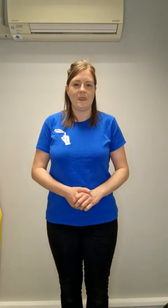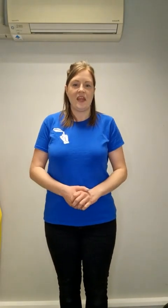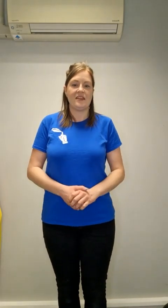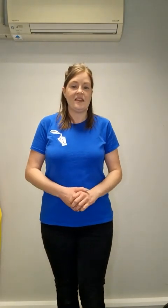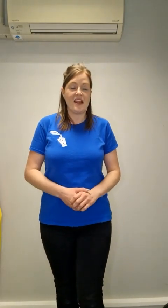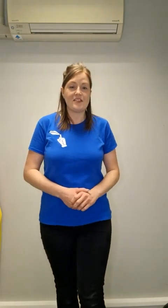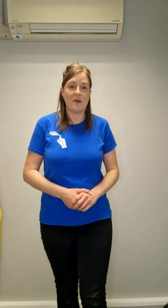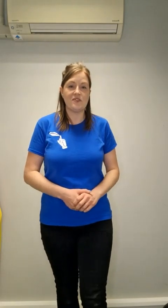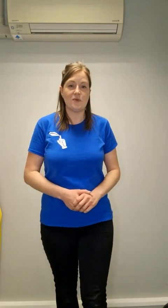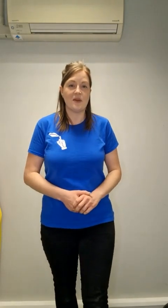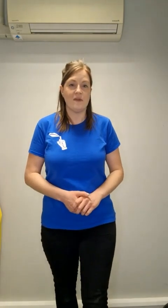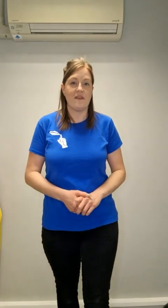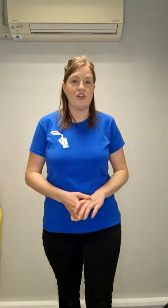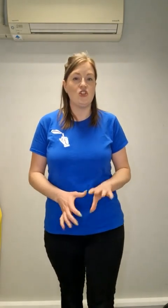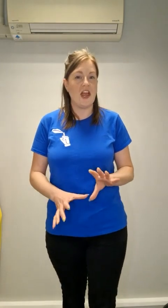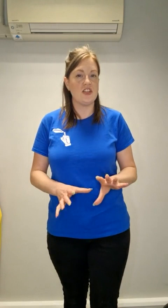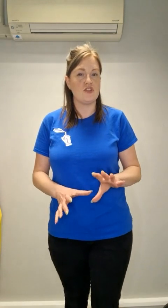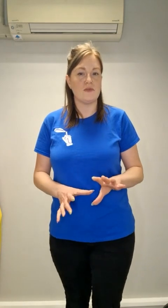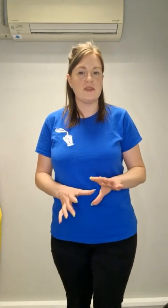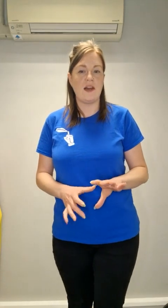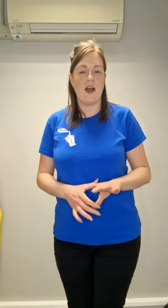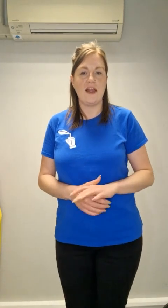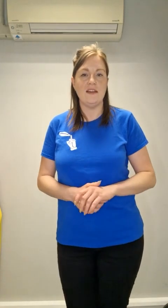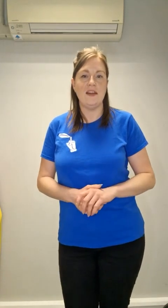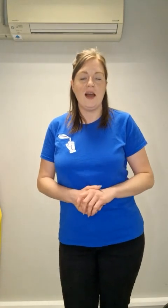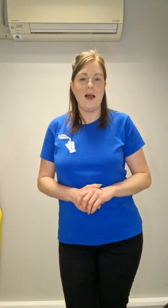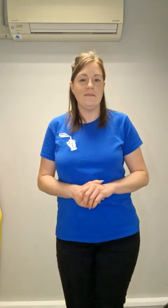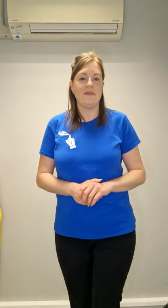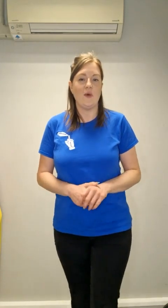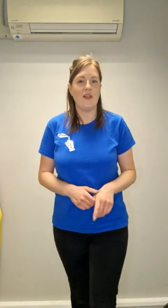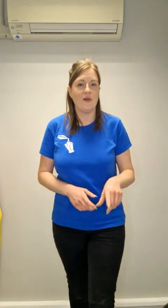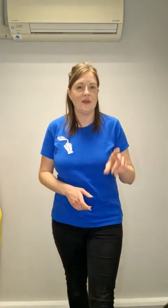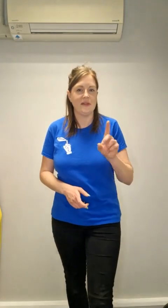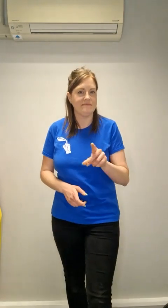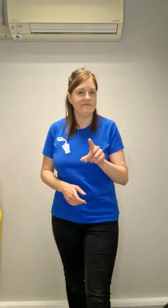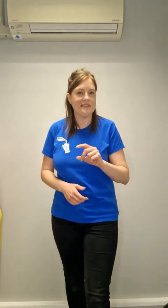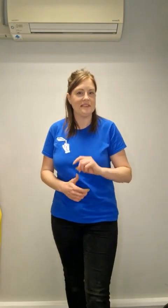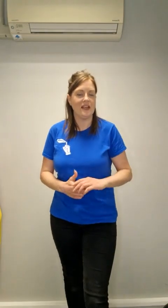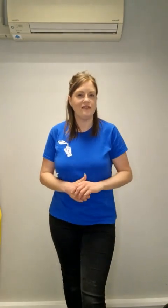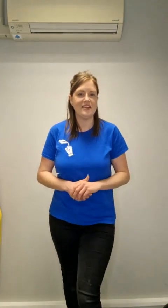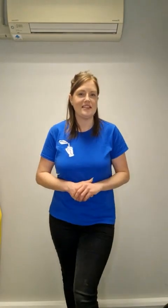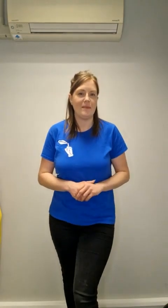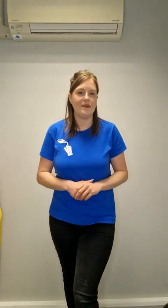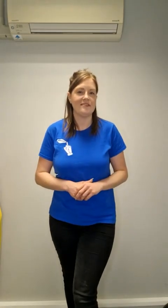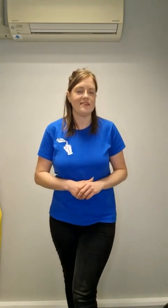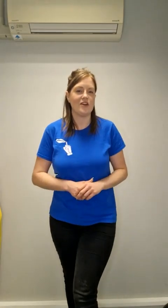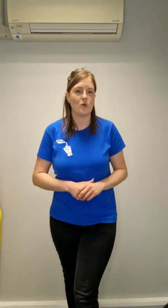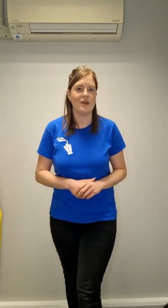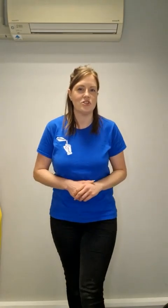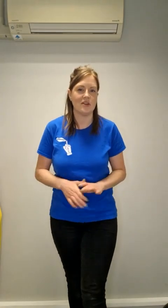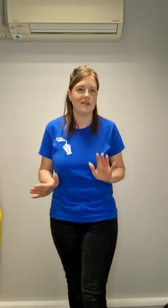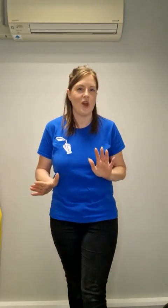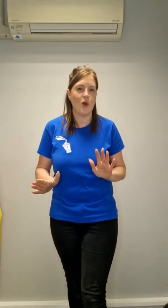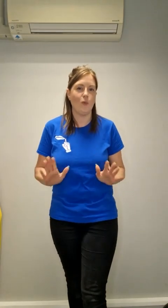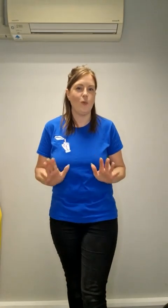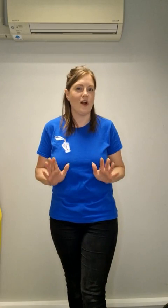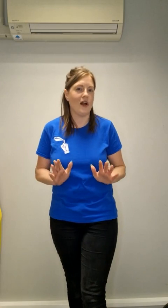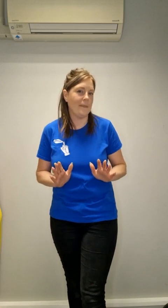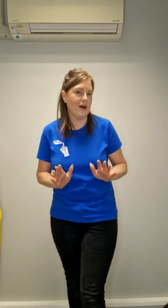The next one is also a very gestural sign, although if this happens, I'd question what kind of party